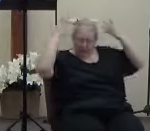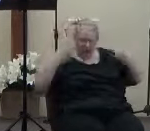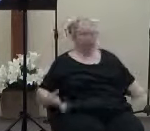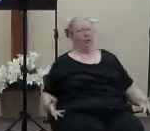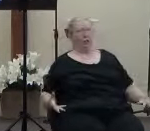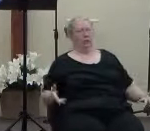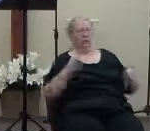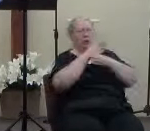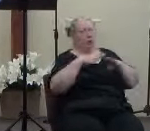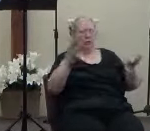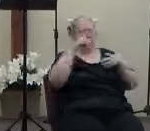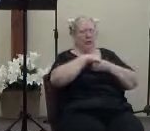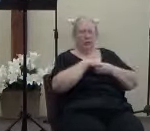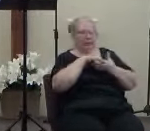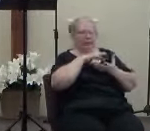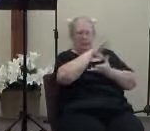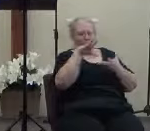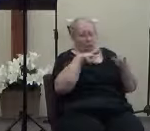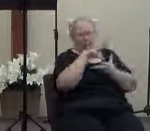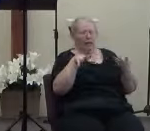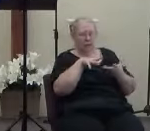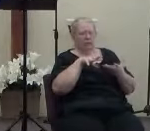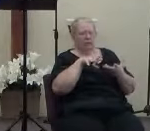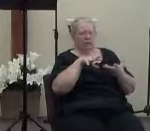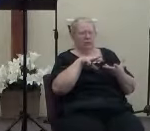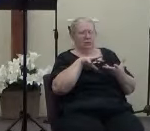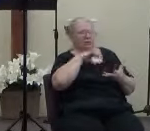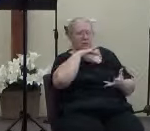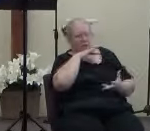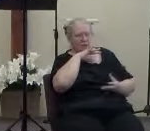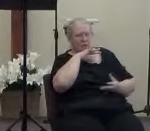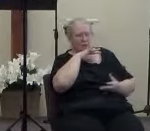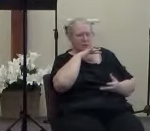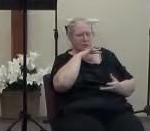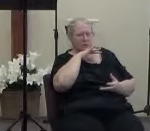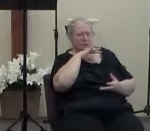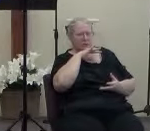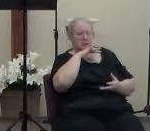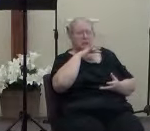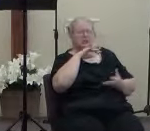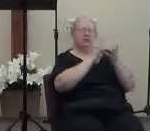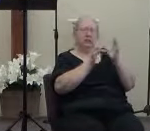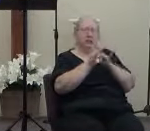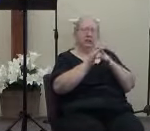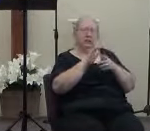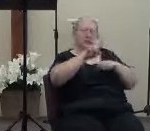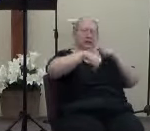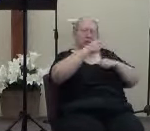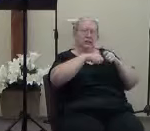mess. You're set free from it. He broke the yoke. He untied it and broke the yoke from you.